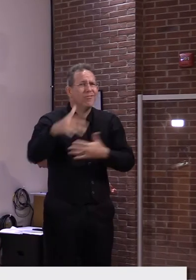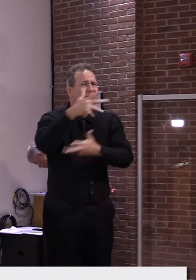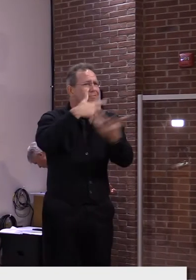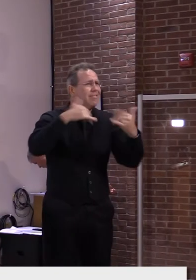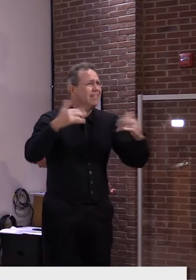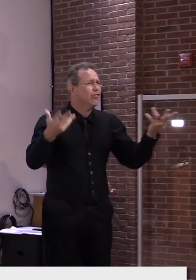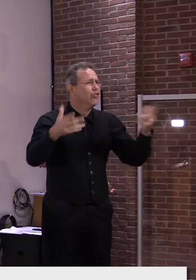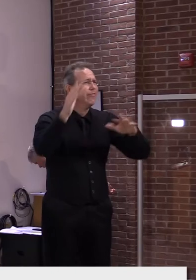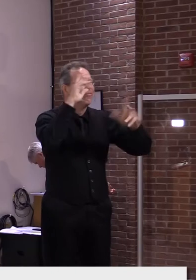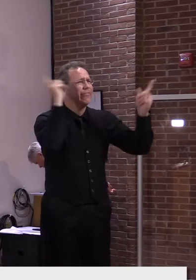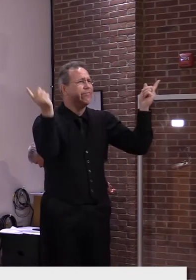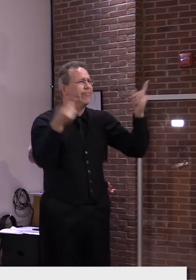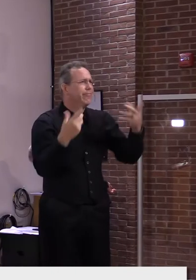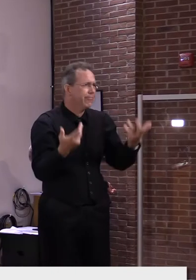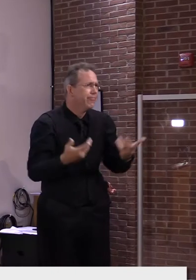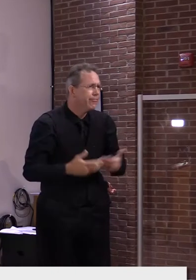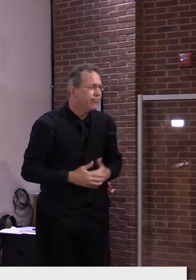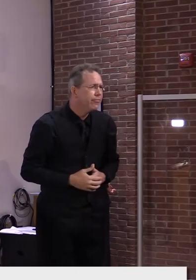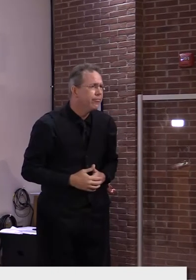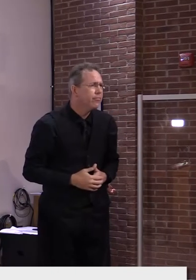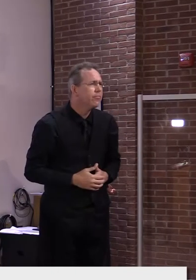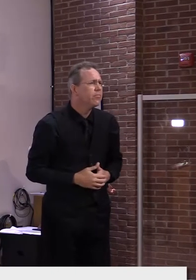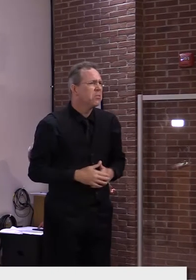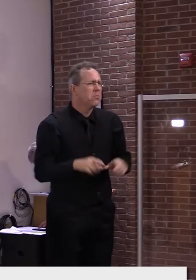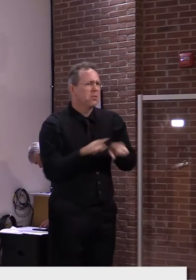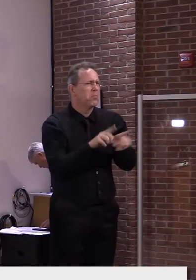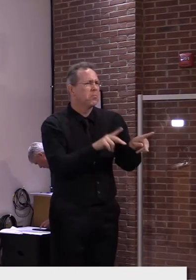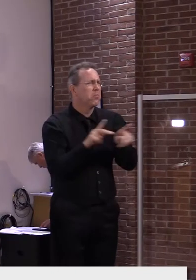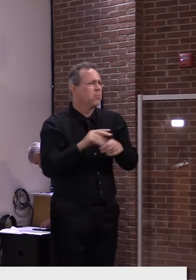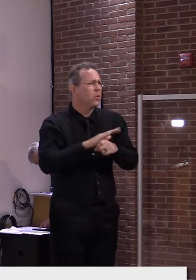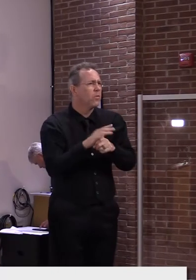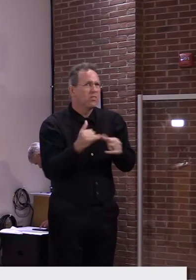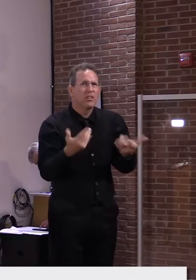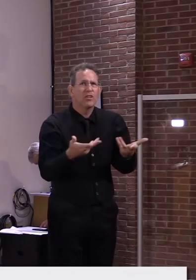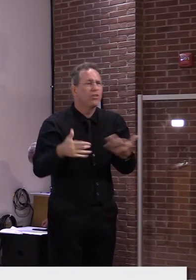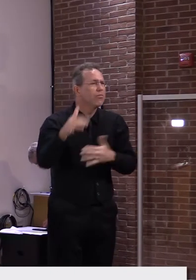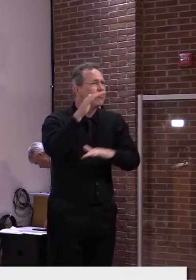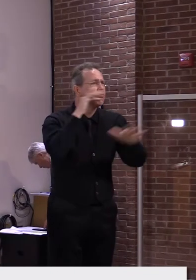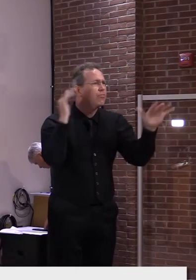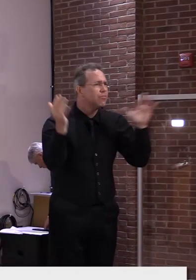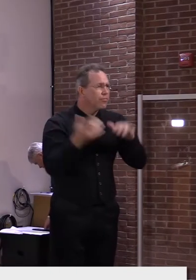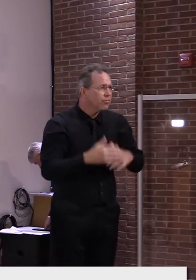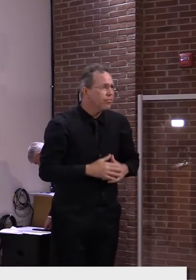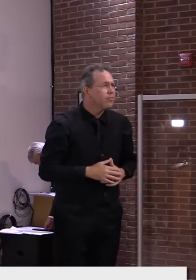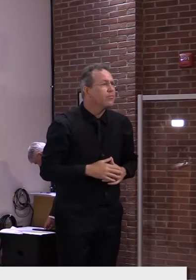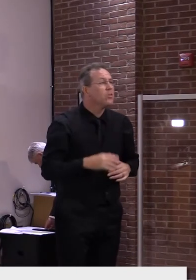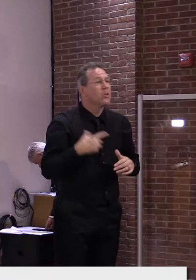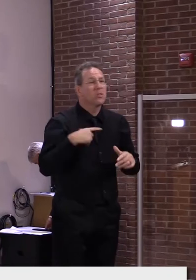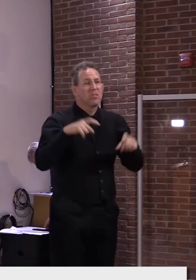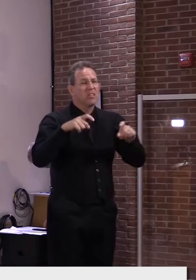with a non-severe illness, of course. But testing is one way to find out.